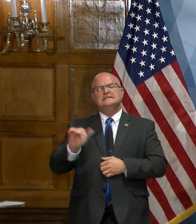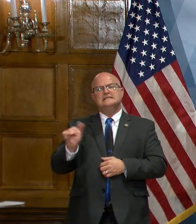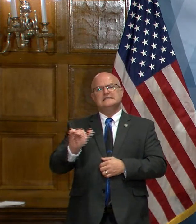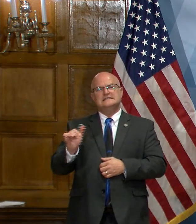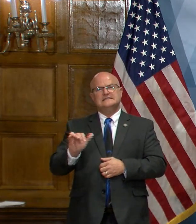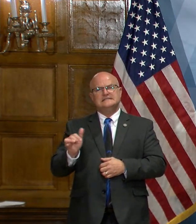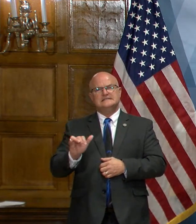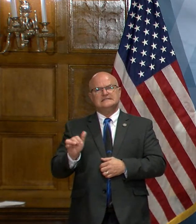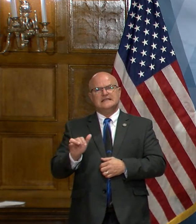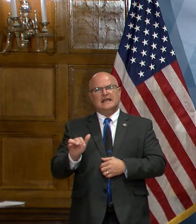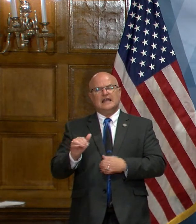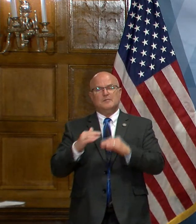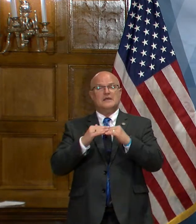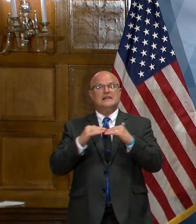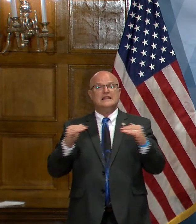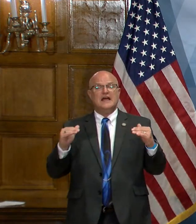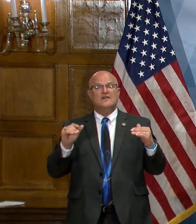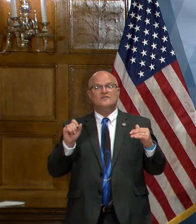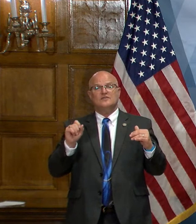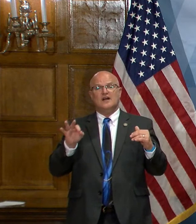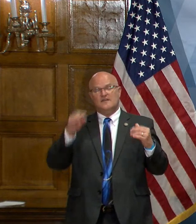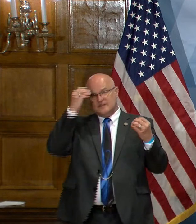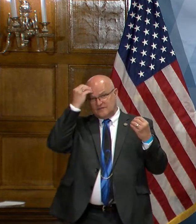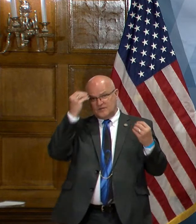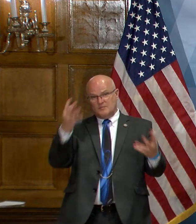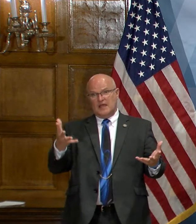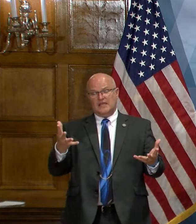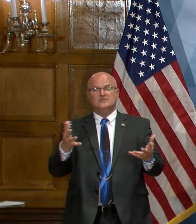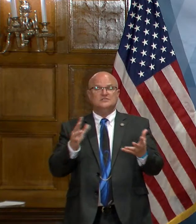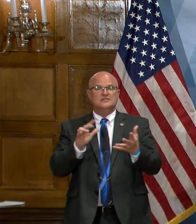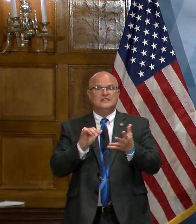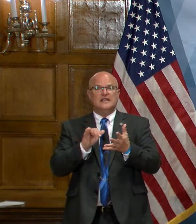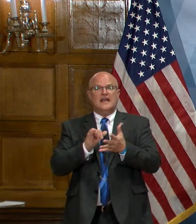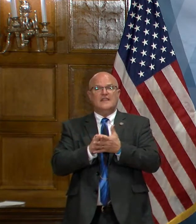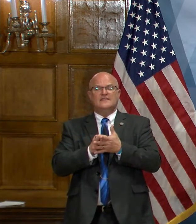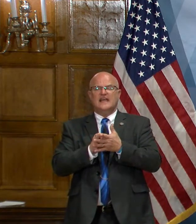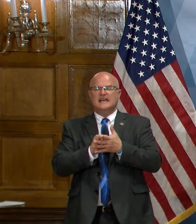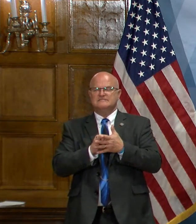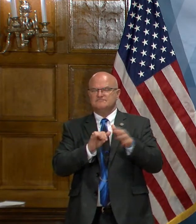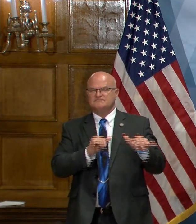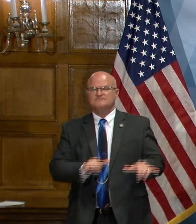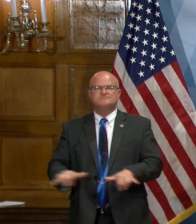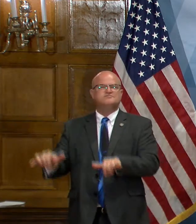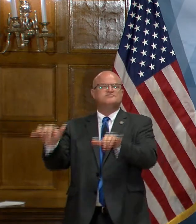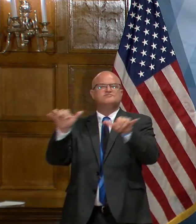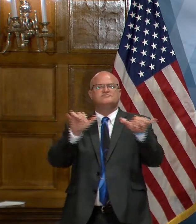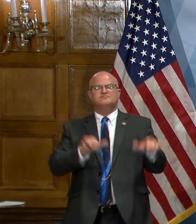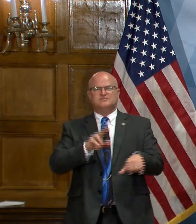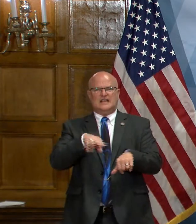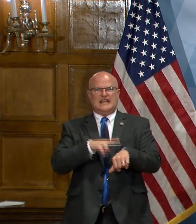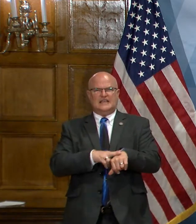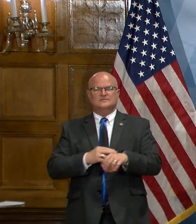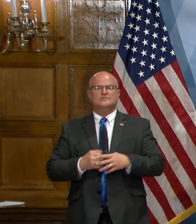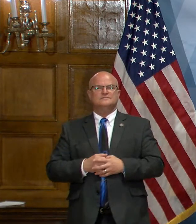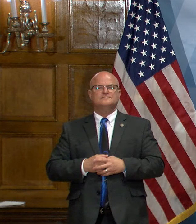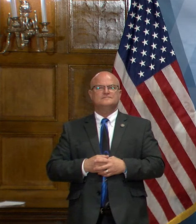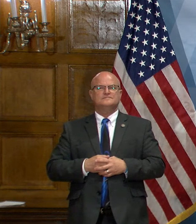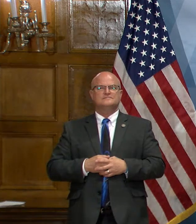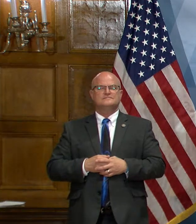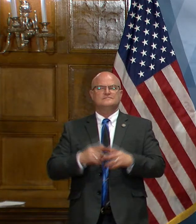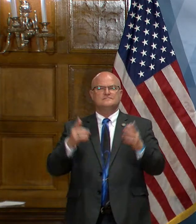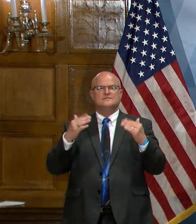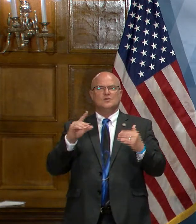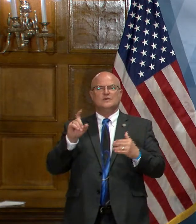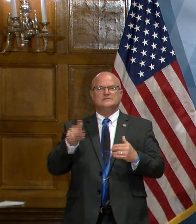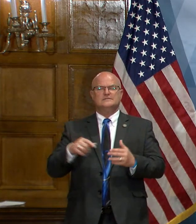same level of information that's very comparable to what's being done nationally. Next